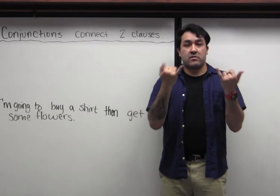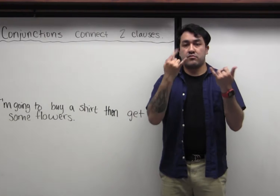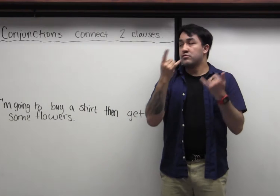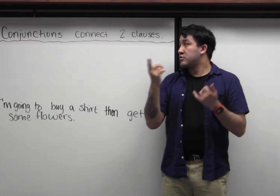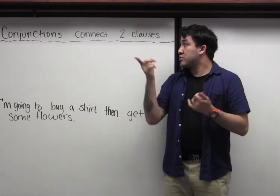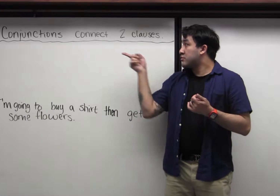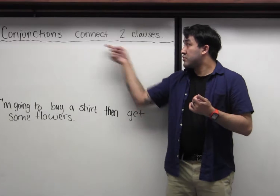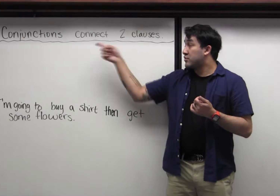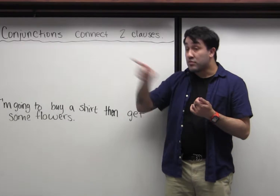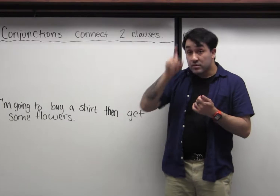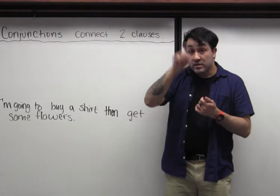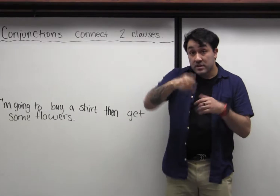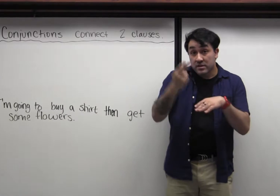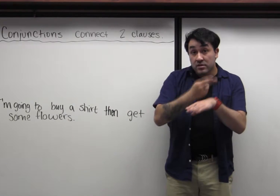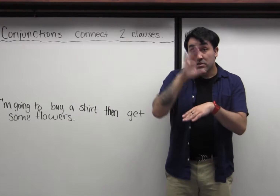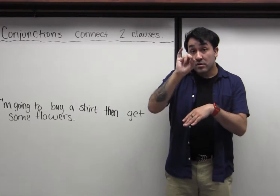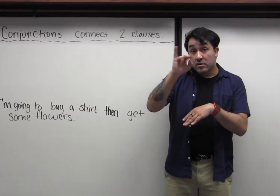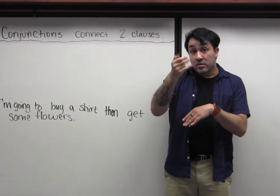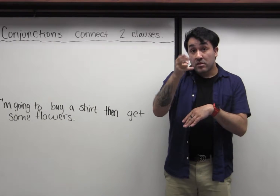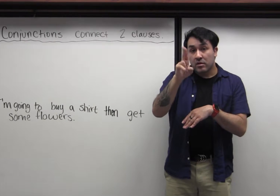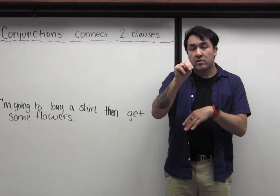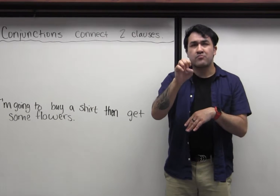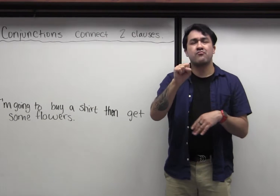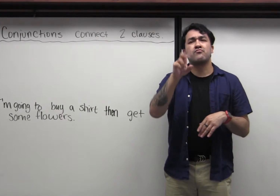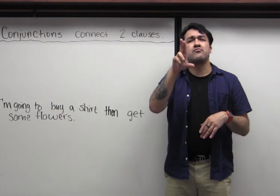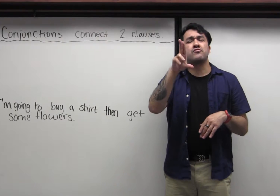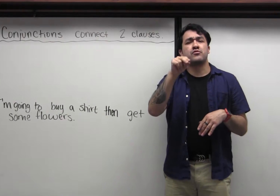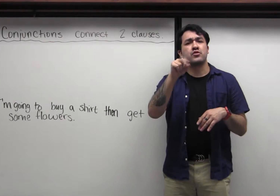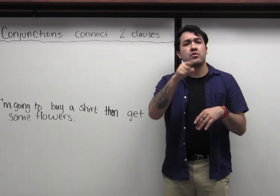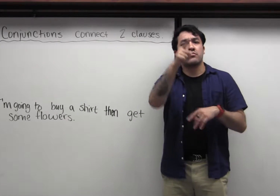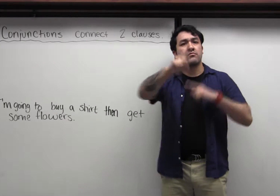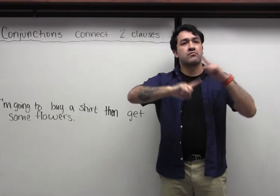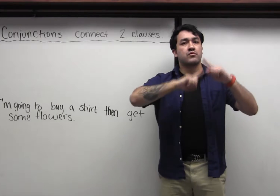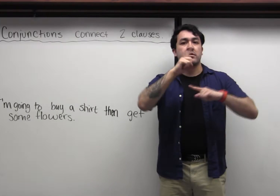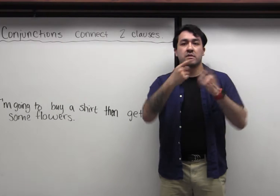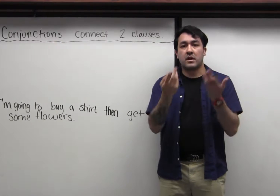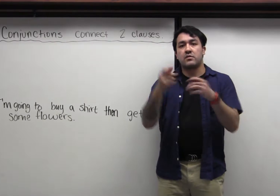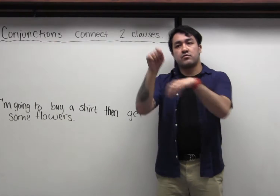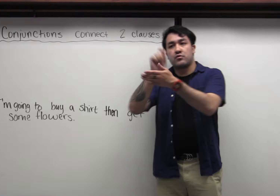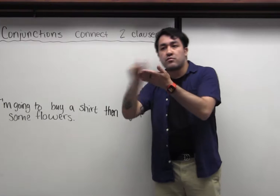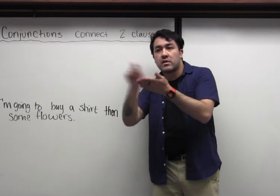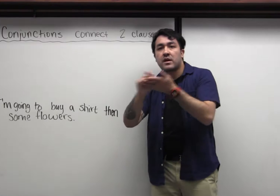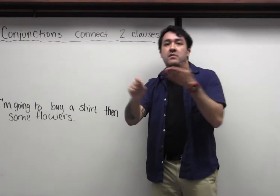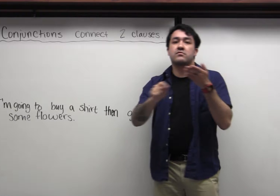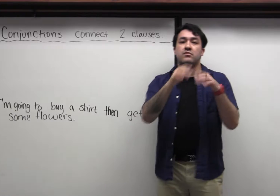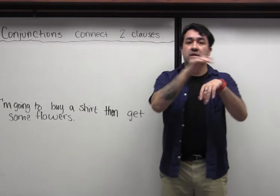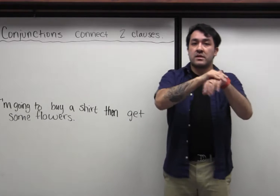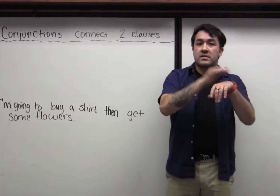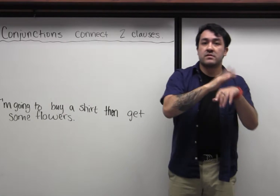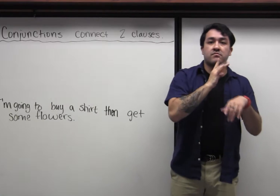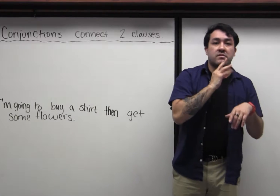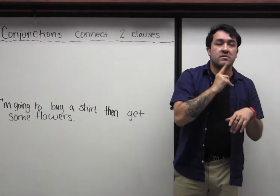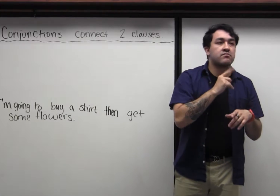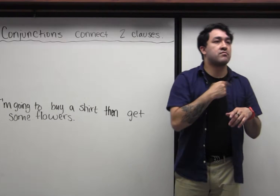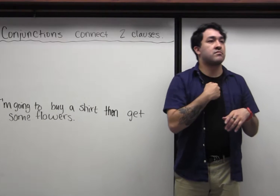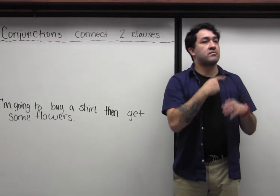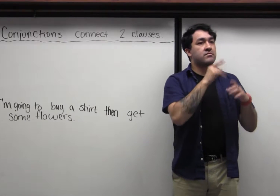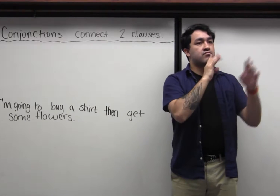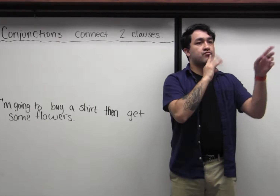sentences, or could be independent or dependent clause as well. But the conjunction connects those together.